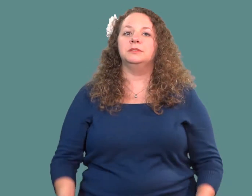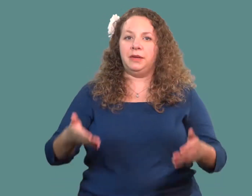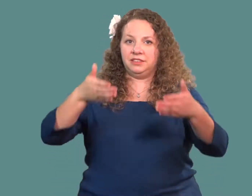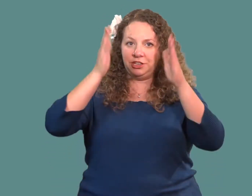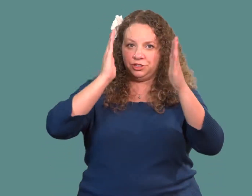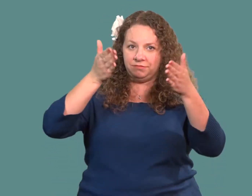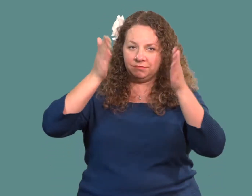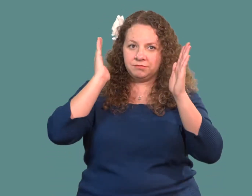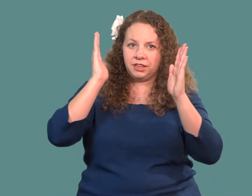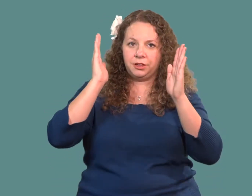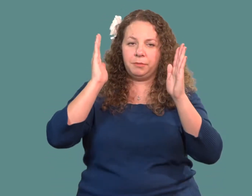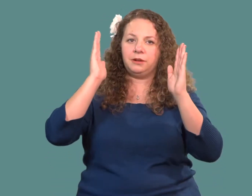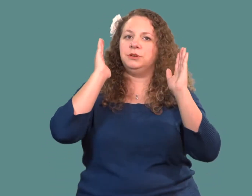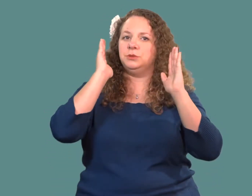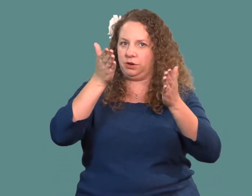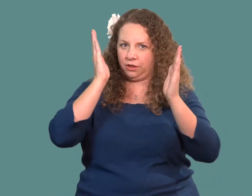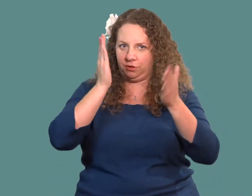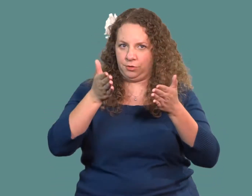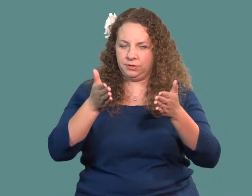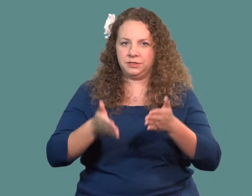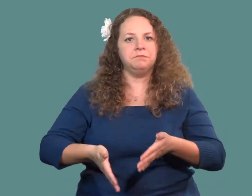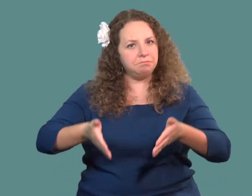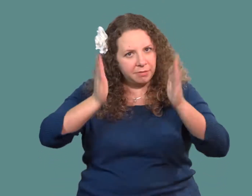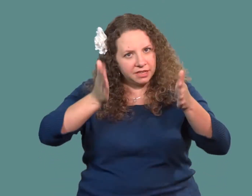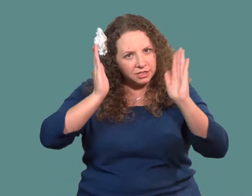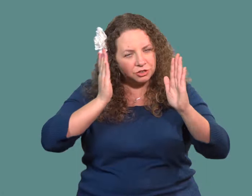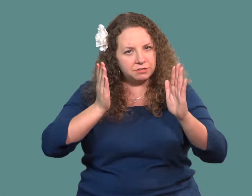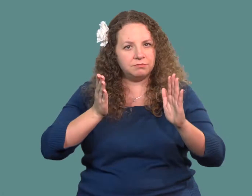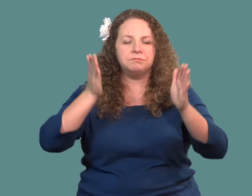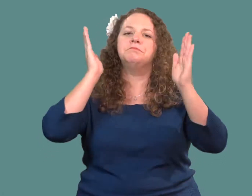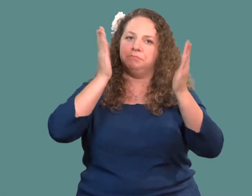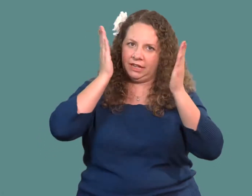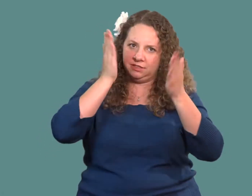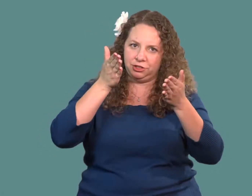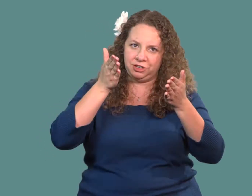Pay attention, it can go backwards or it can go forwards. Pay attention, pay attention.